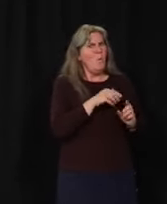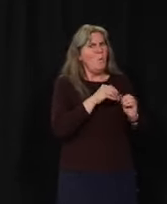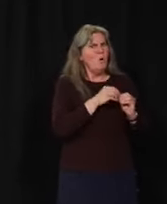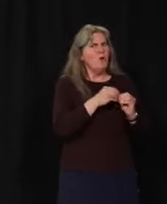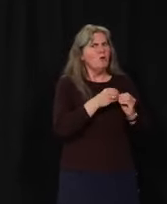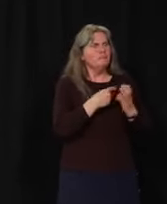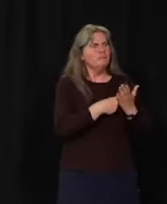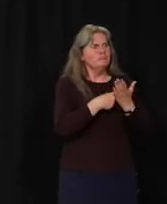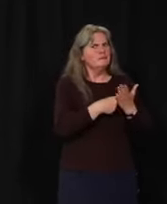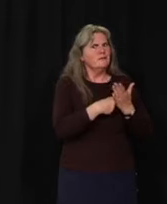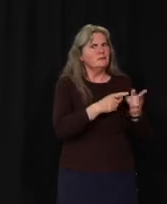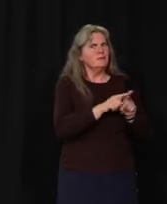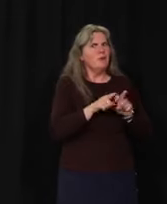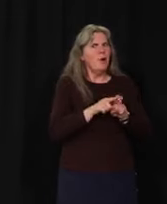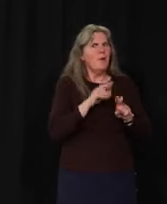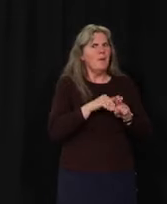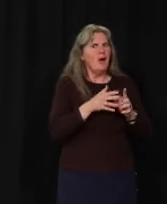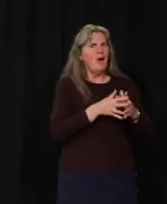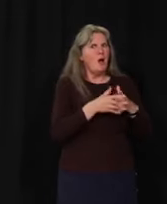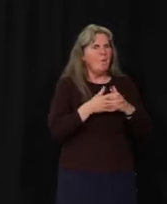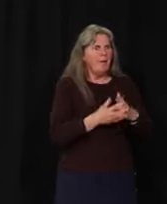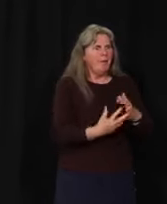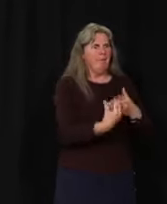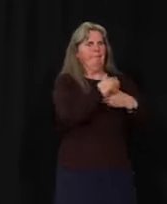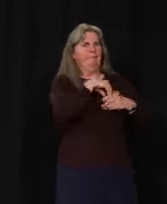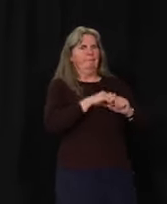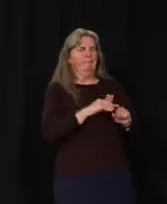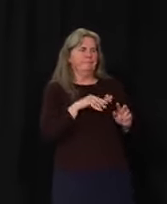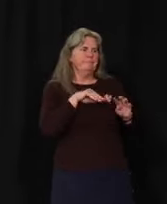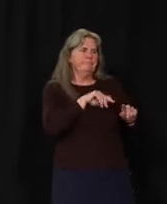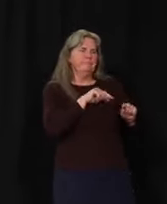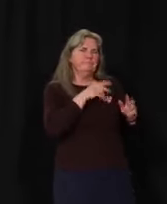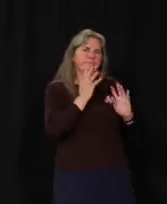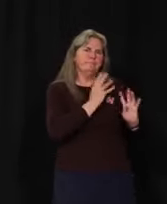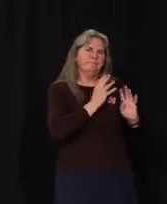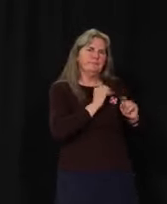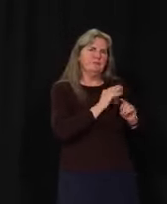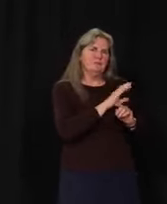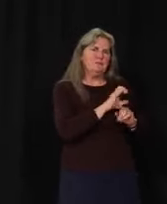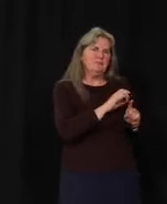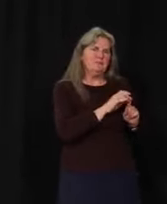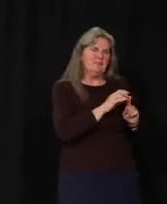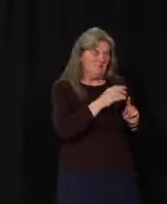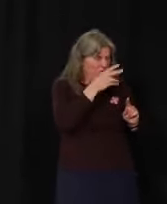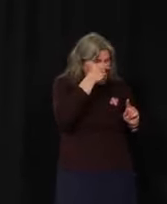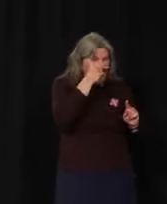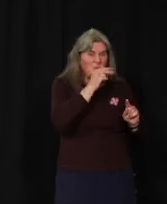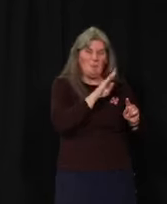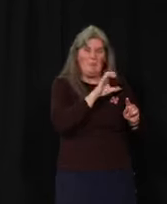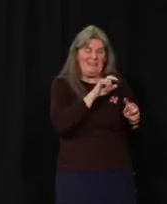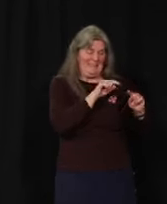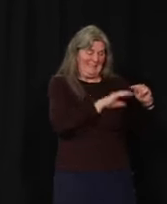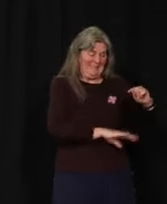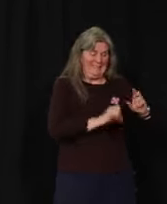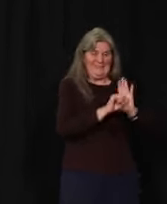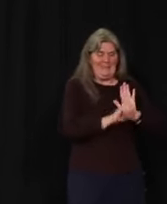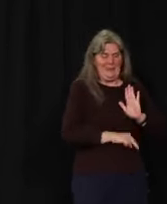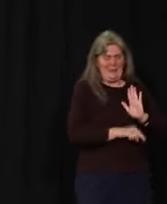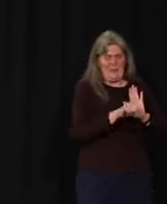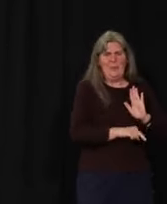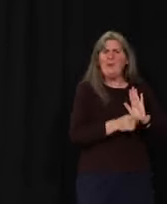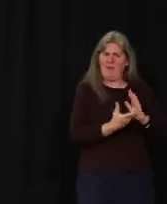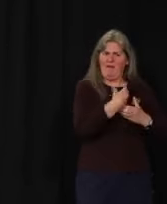at the Council of the Federation and at the First Minister's meetings, looking at the rates of the states that are directly below British Columbia. That information is added to